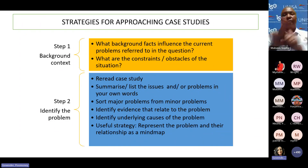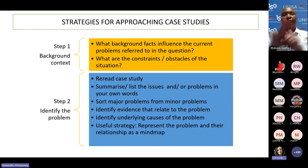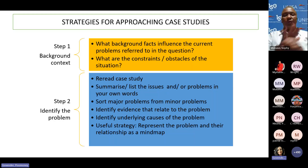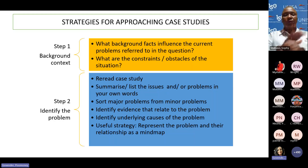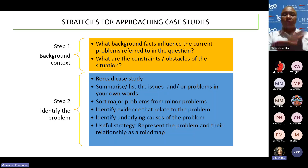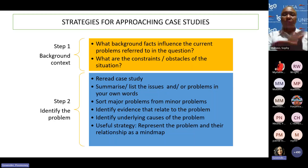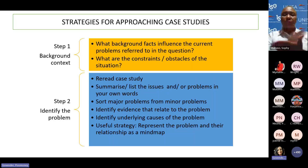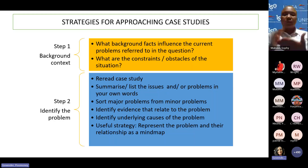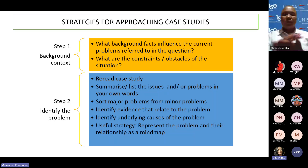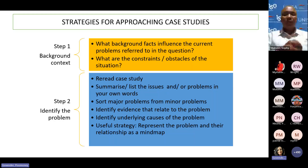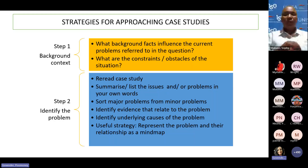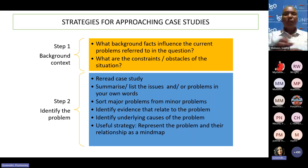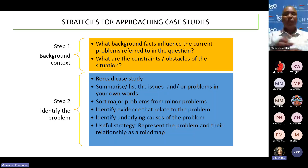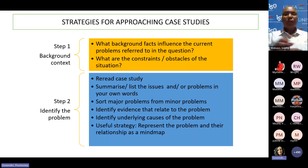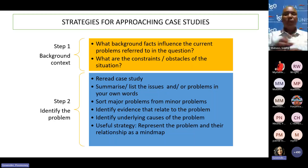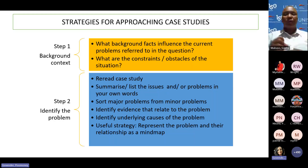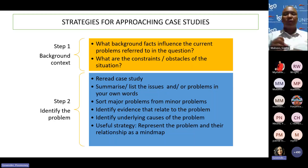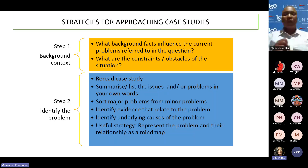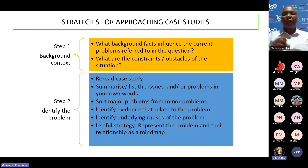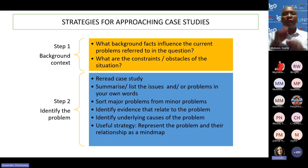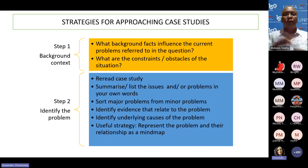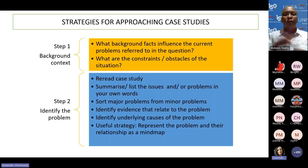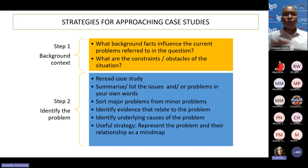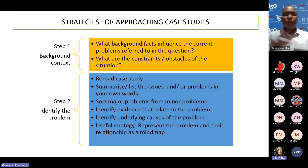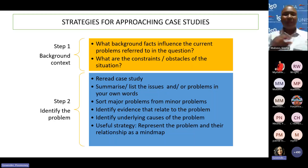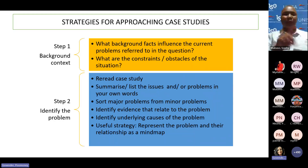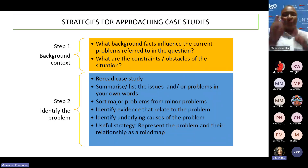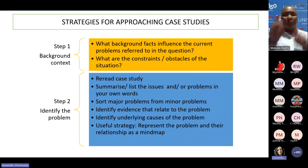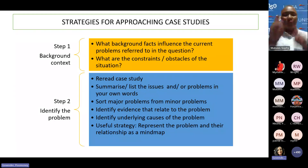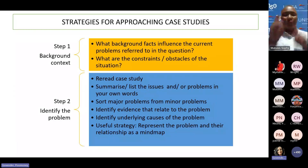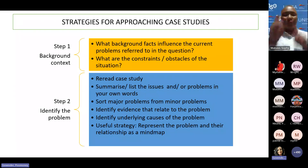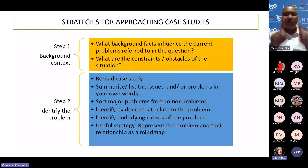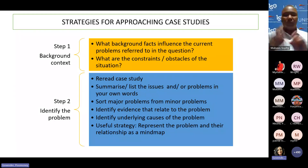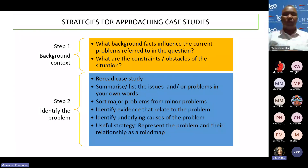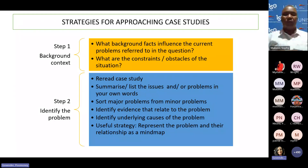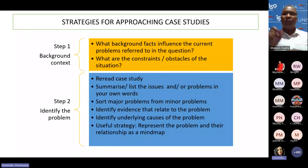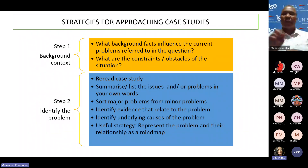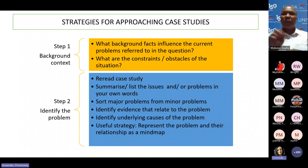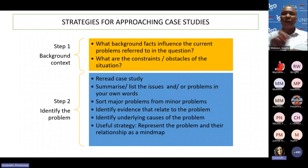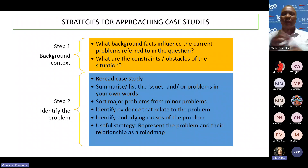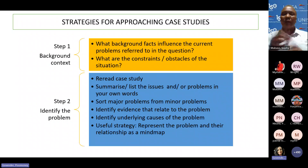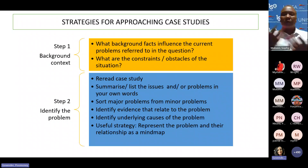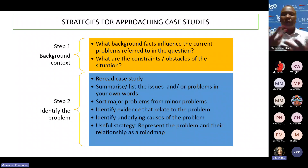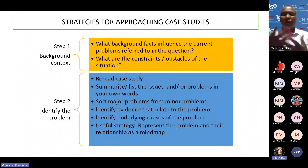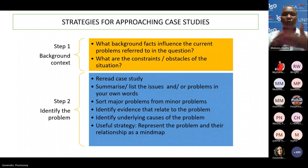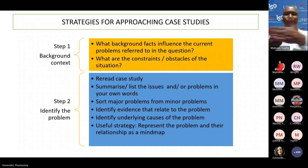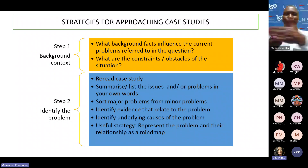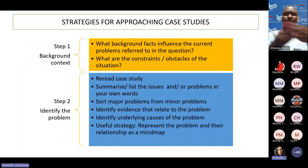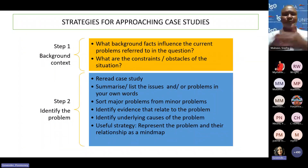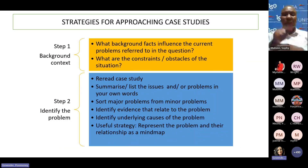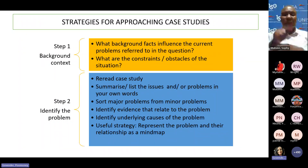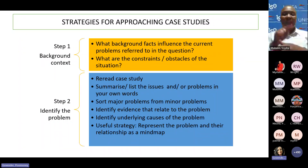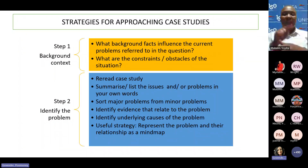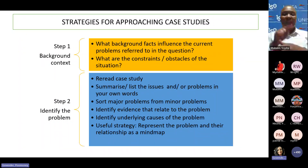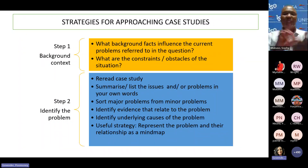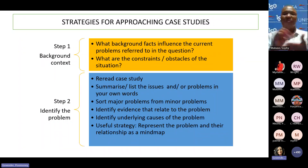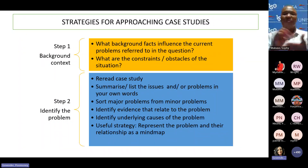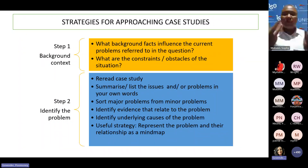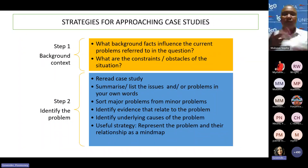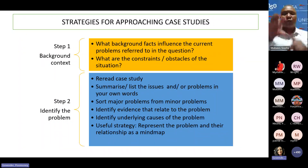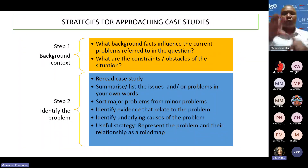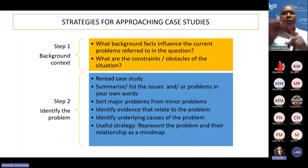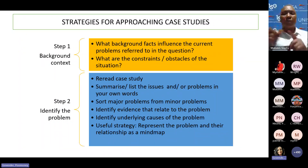influence the current problems referred to in the question? What are the constraints or obstacles to the situation? So you'll find